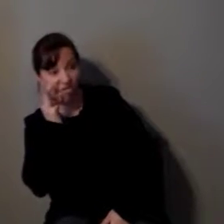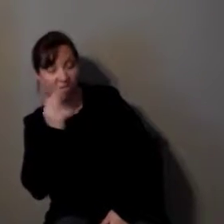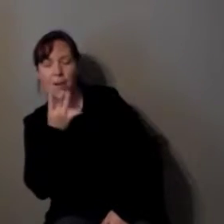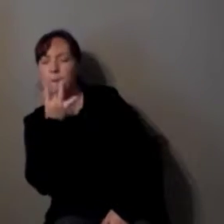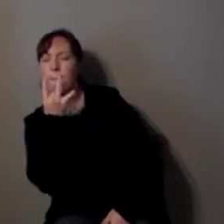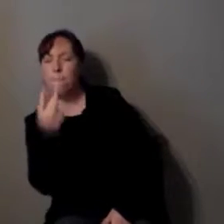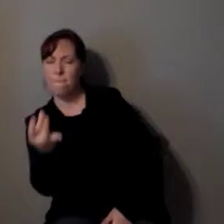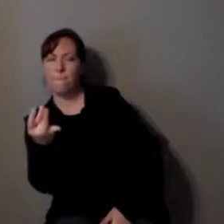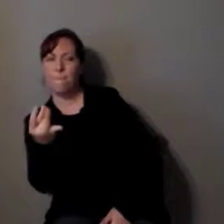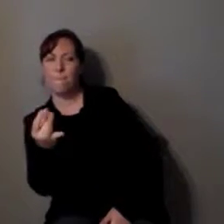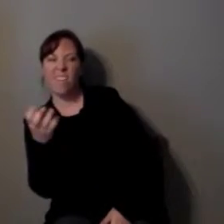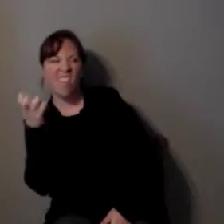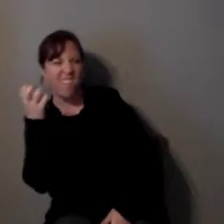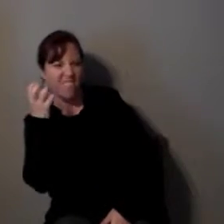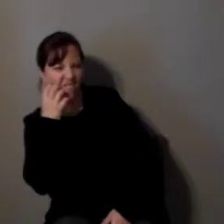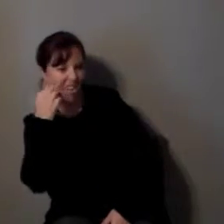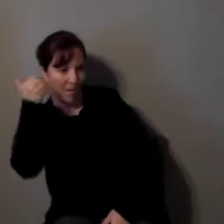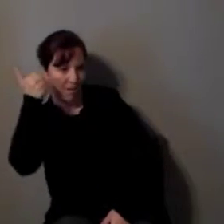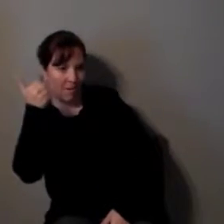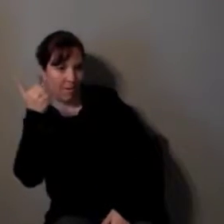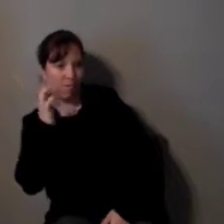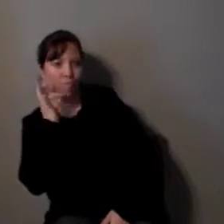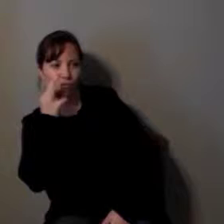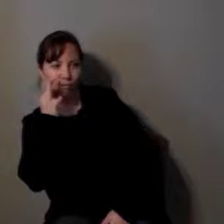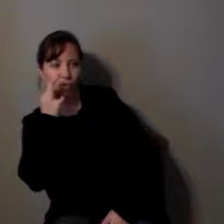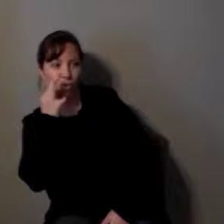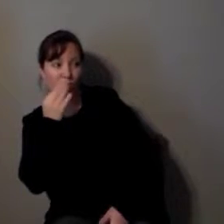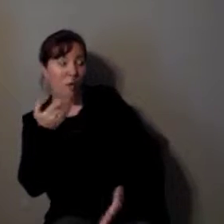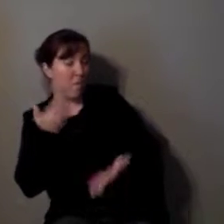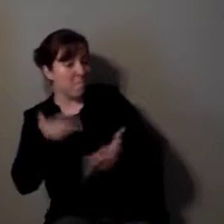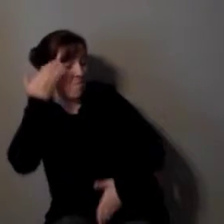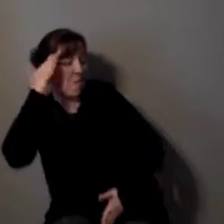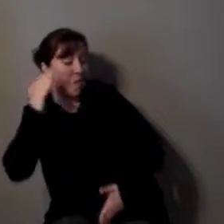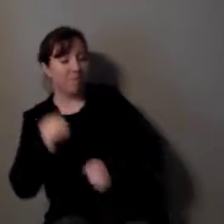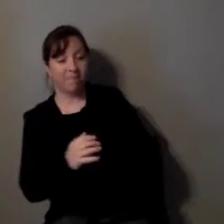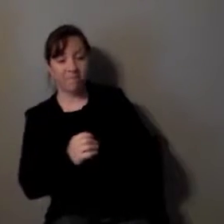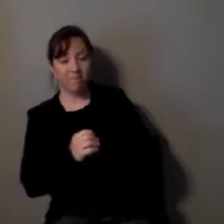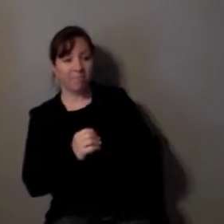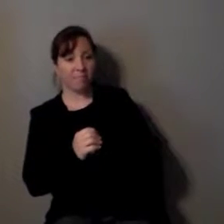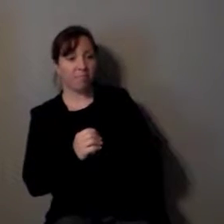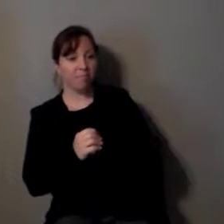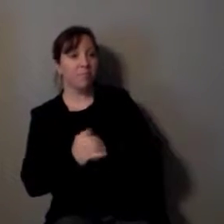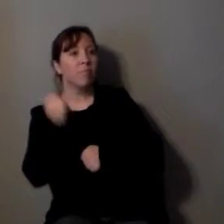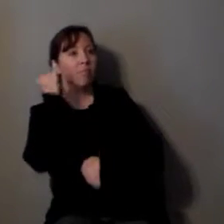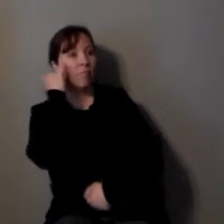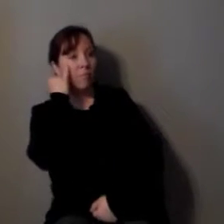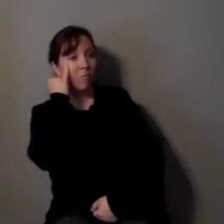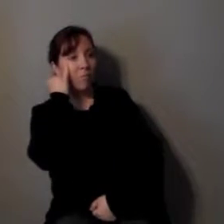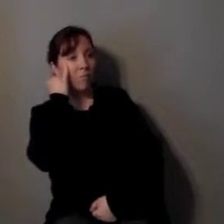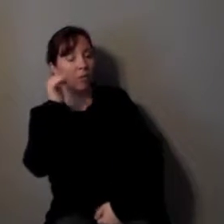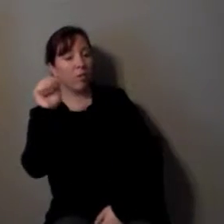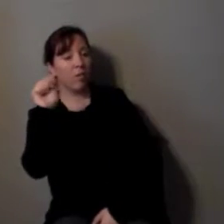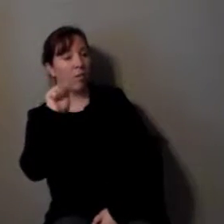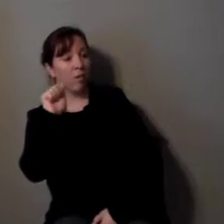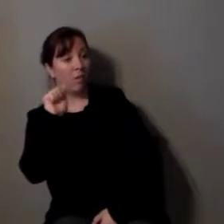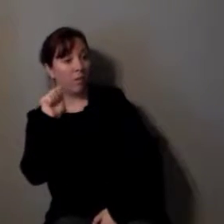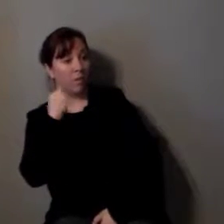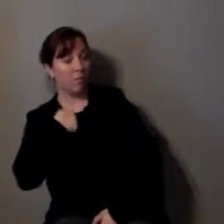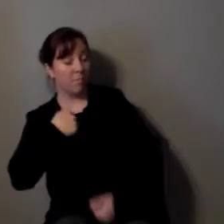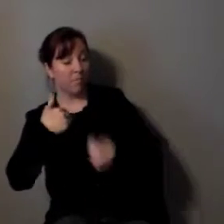one. So, let's say I have 3 avocados. 1, 2, 3.